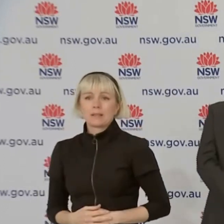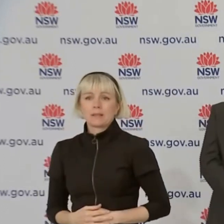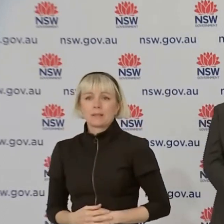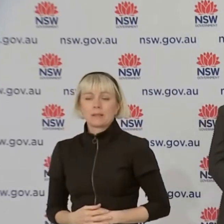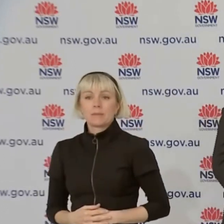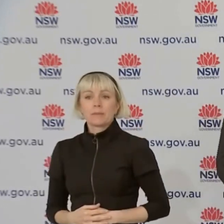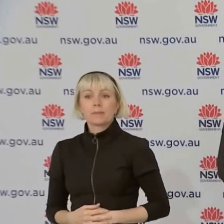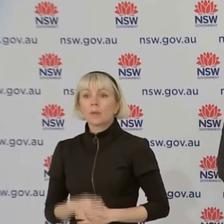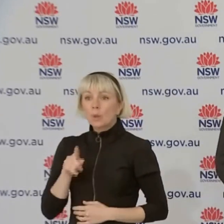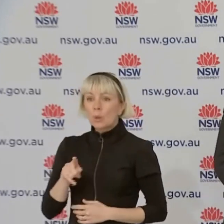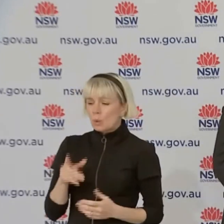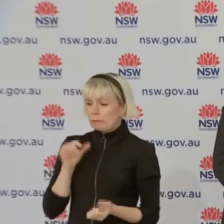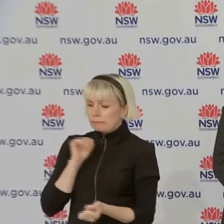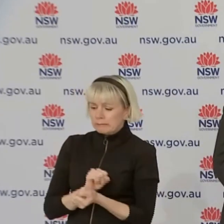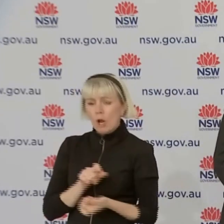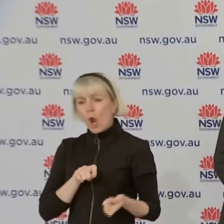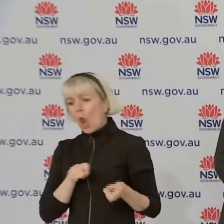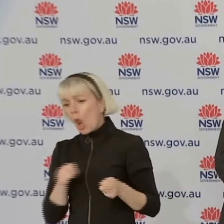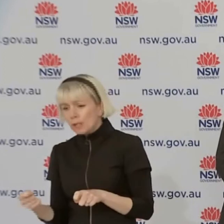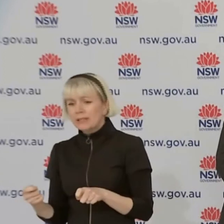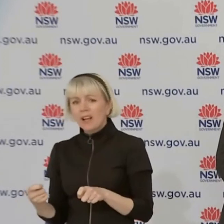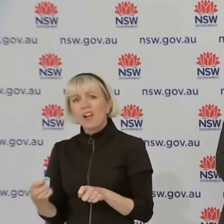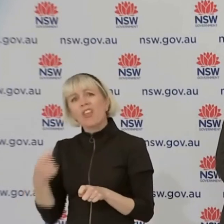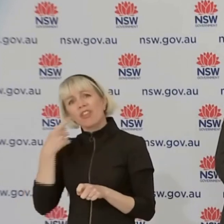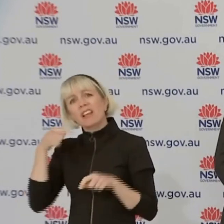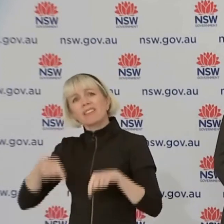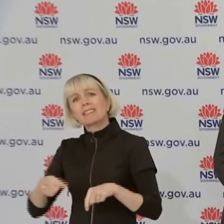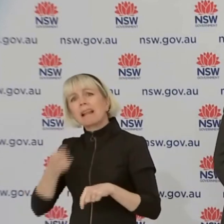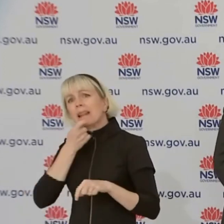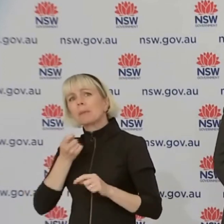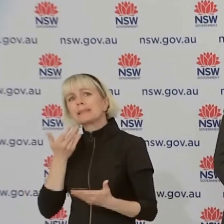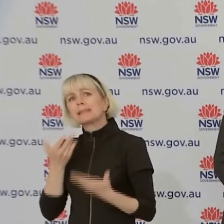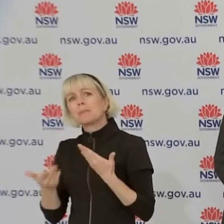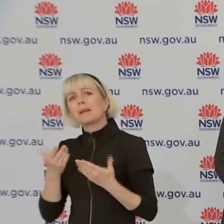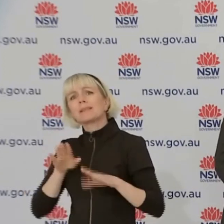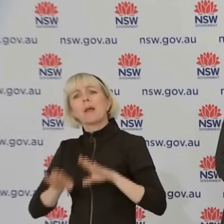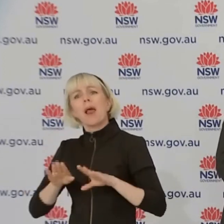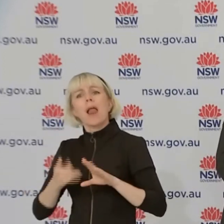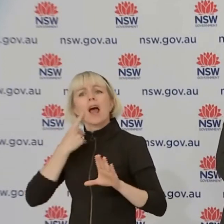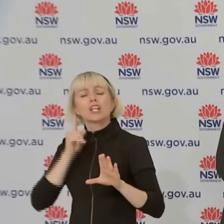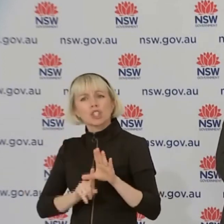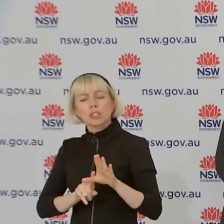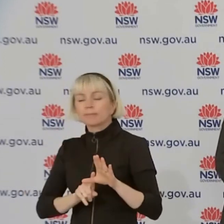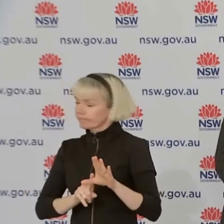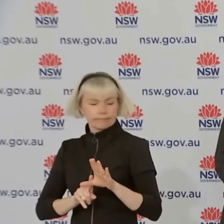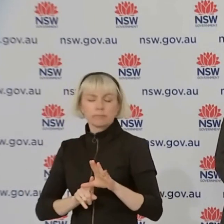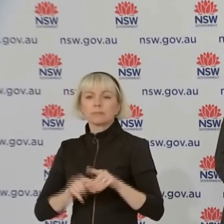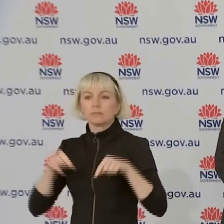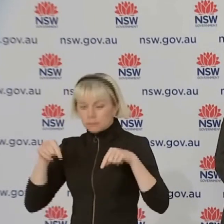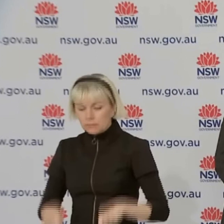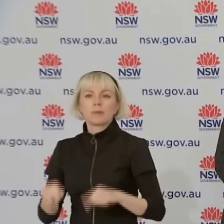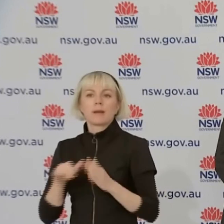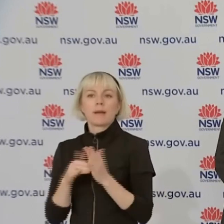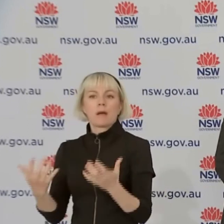us who've lived through lockdown, can't assume this is the same as other types of COVID that we've seen. The Delta strain is very, very different. The